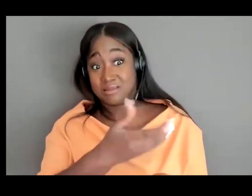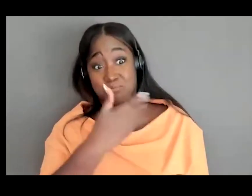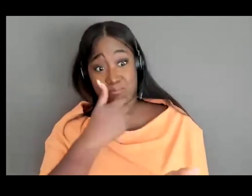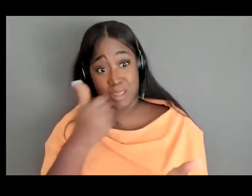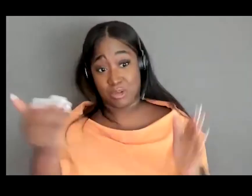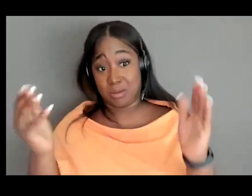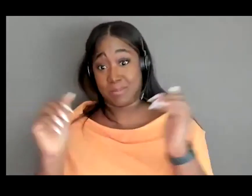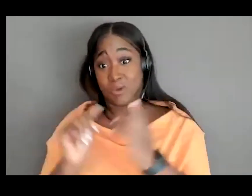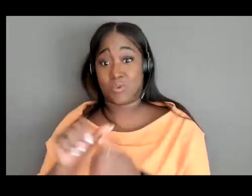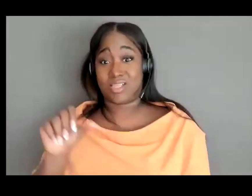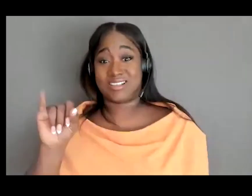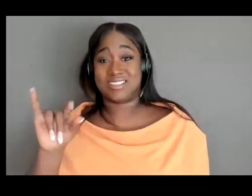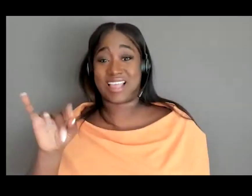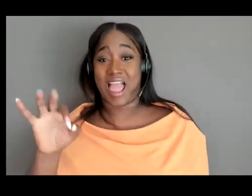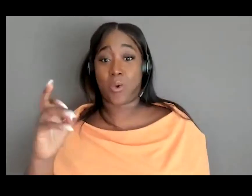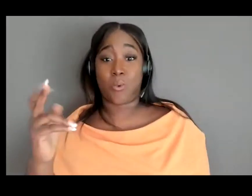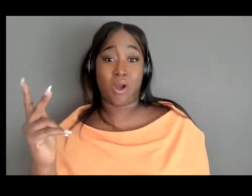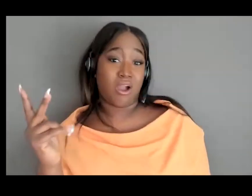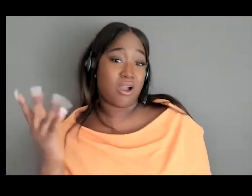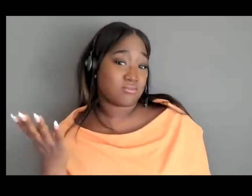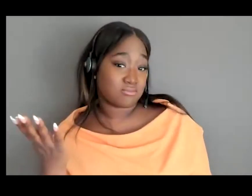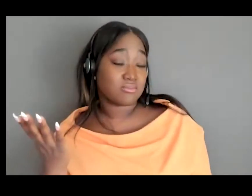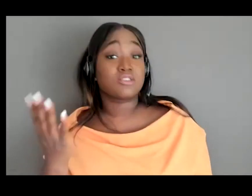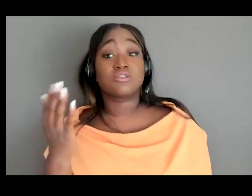condition than the sidewalk.